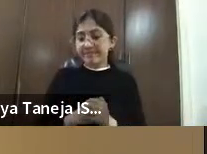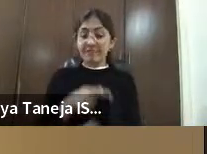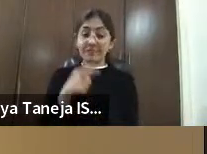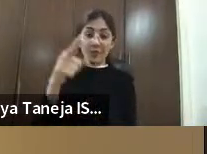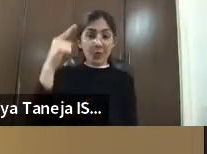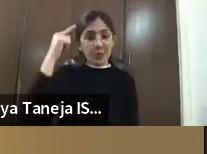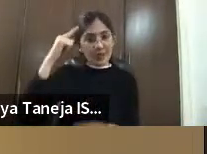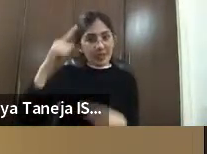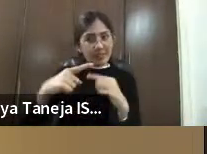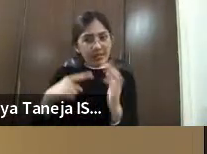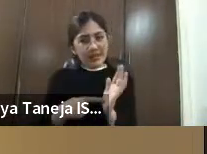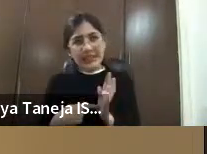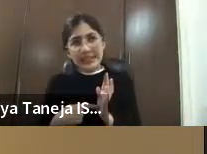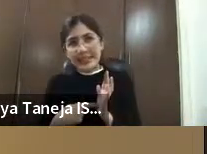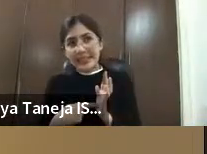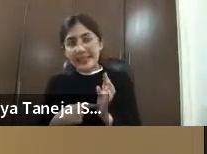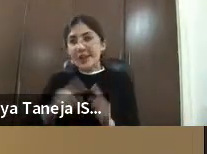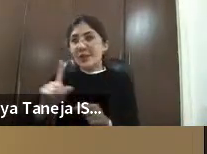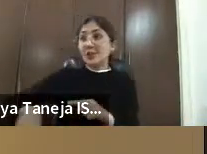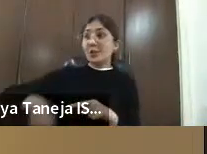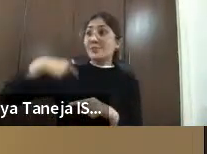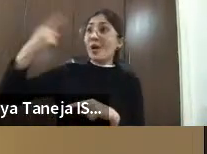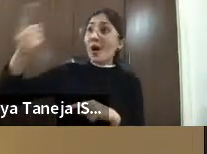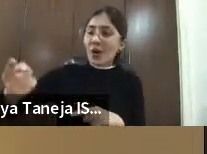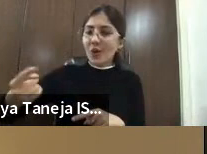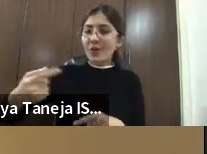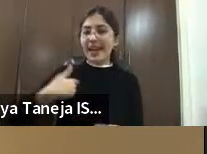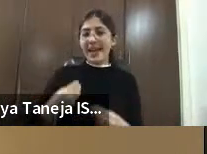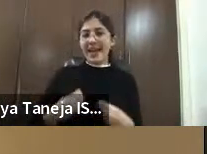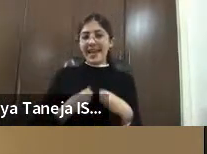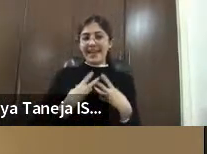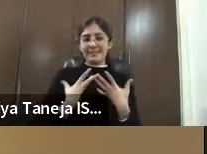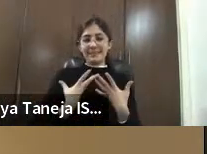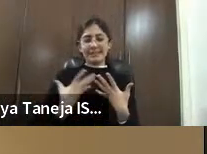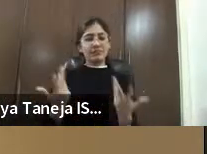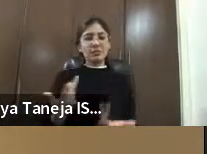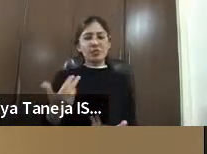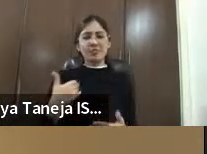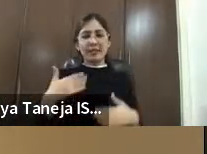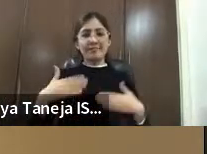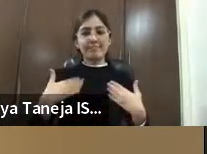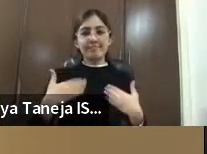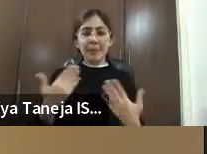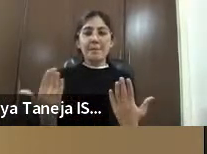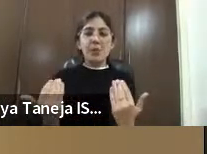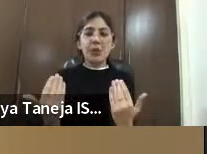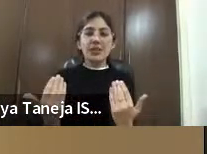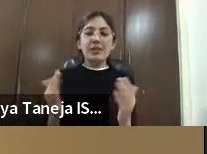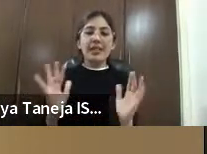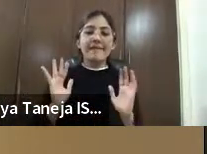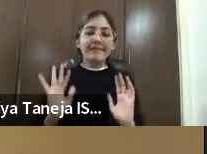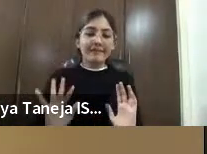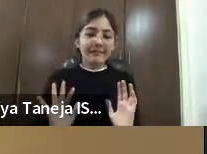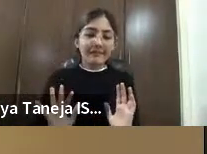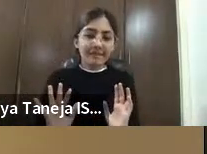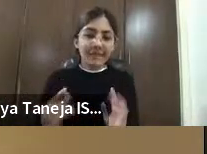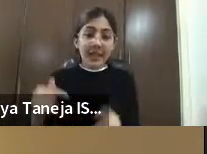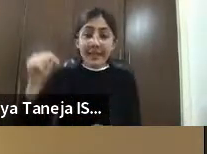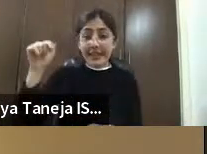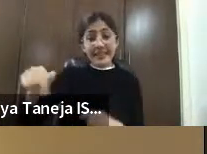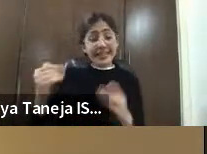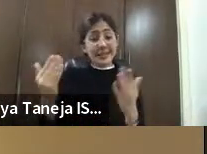tomorrow is exciting only because it is a possibility. Between that